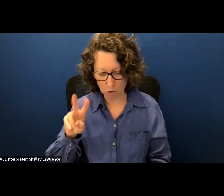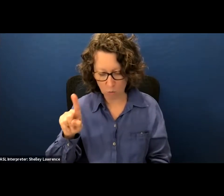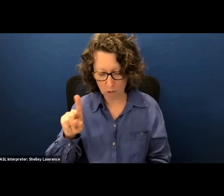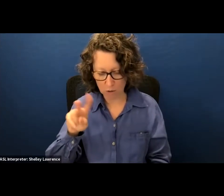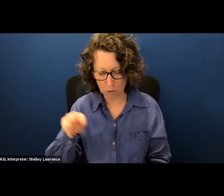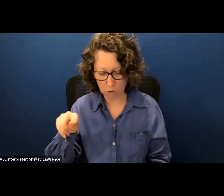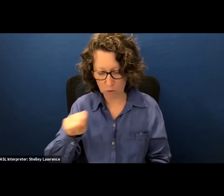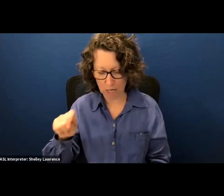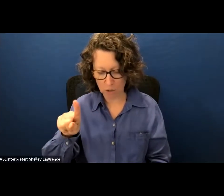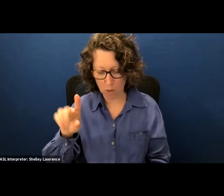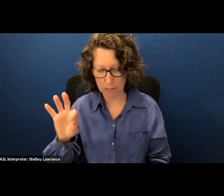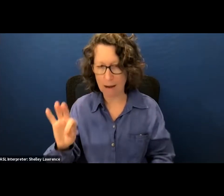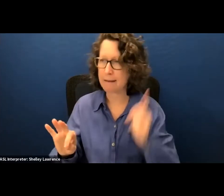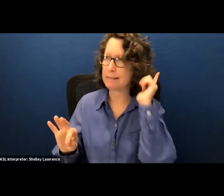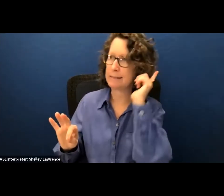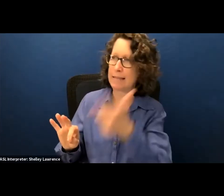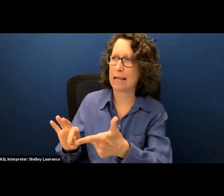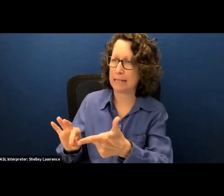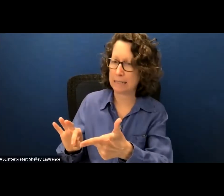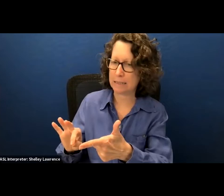202122-19. Second.